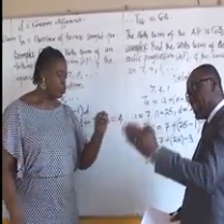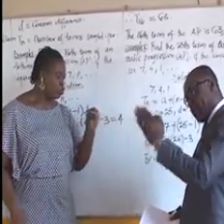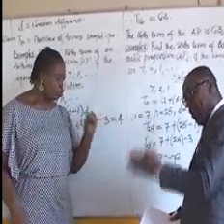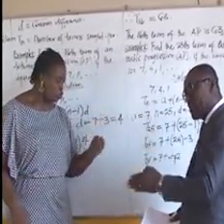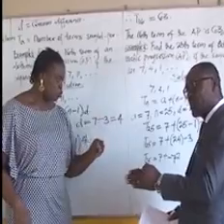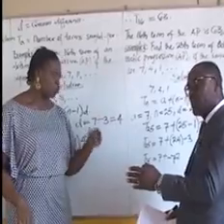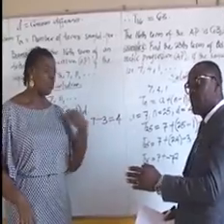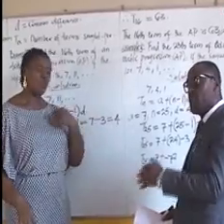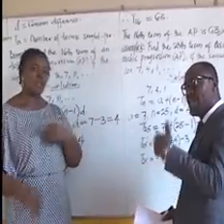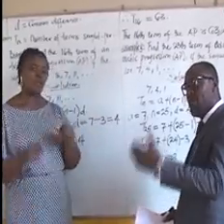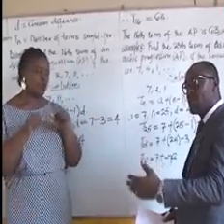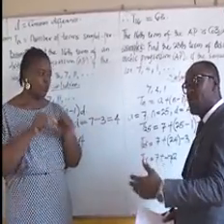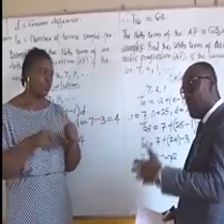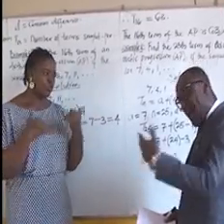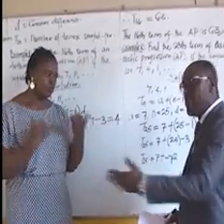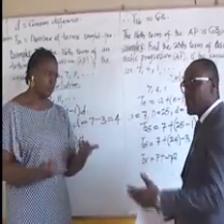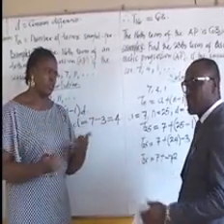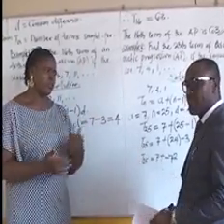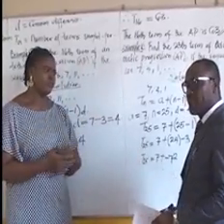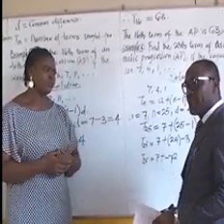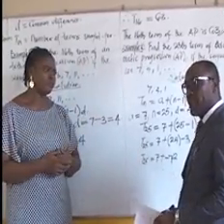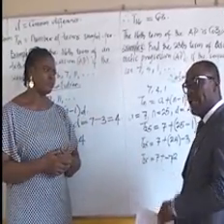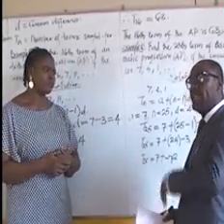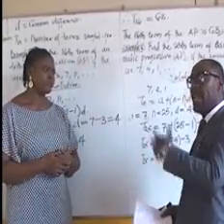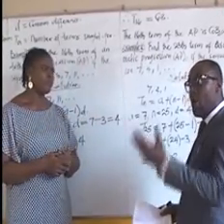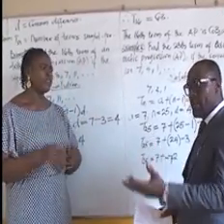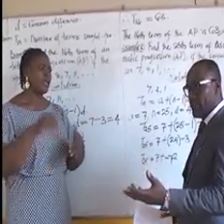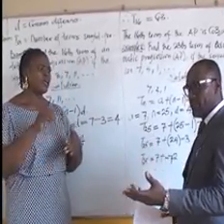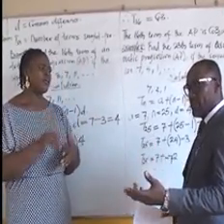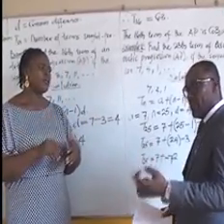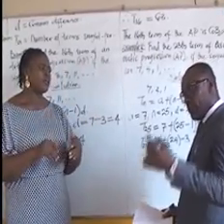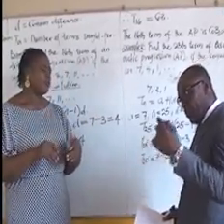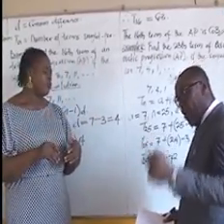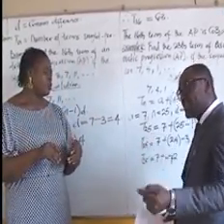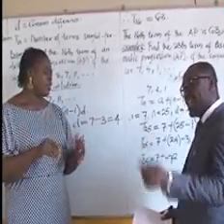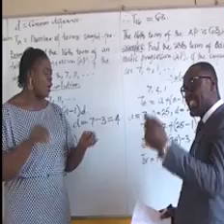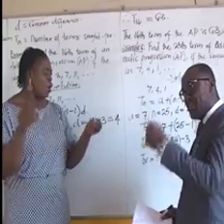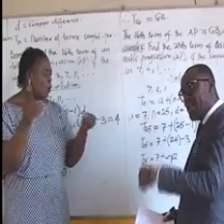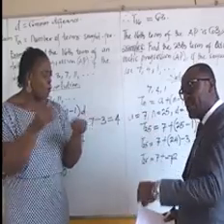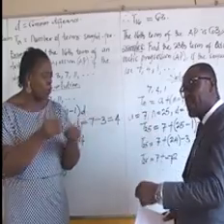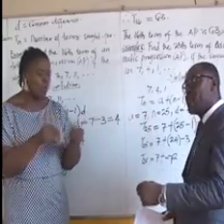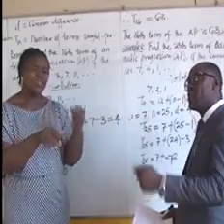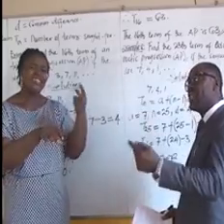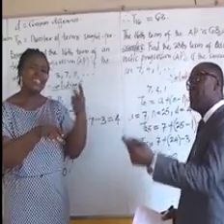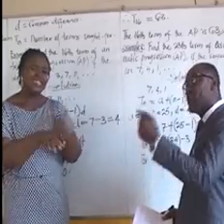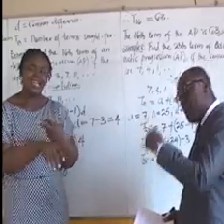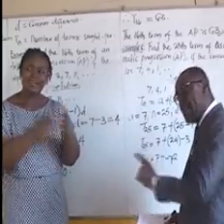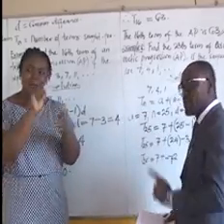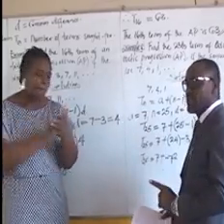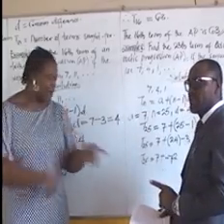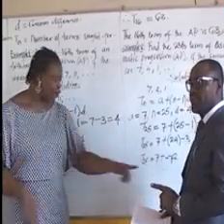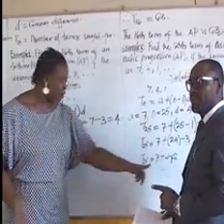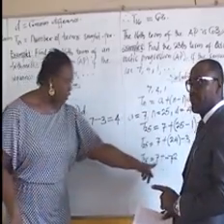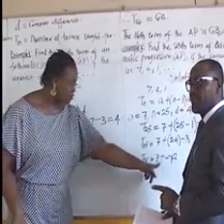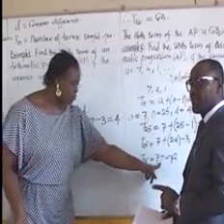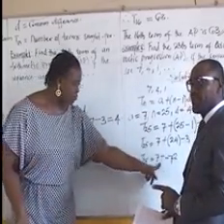Minus times plus will give us minus. In either way, plus times minus will still give us